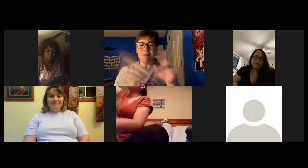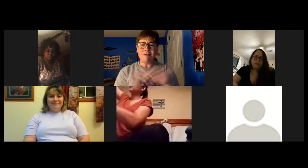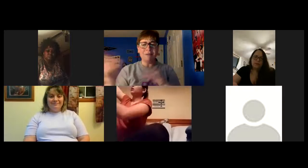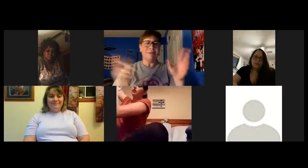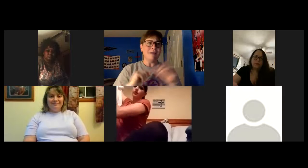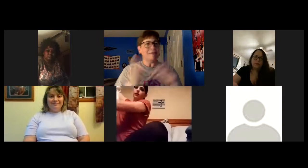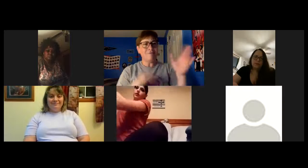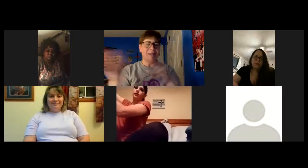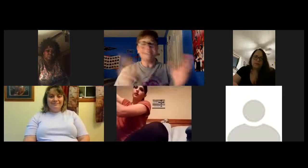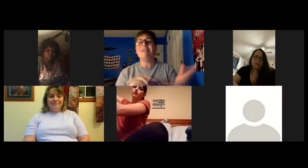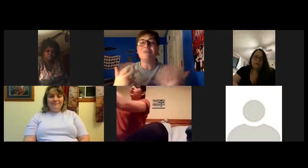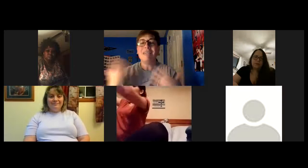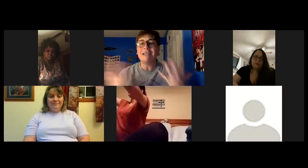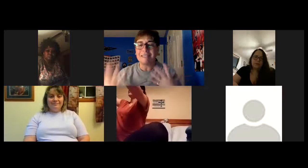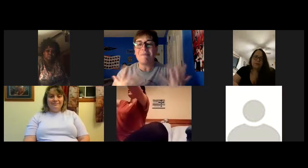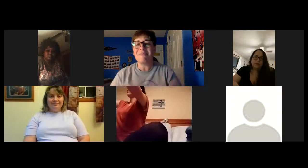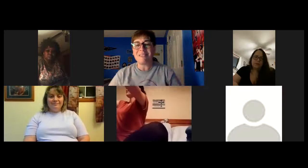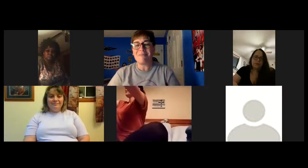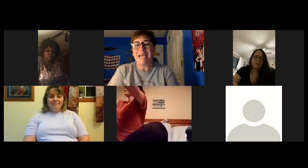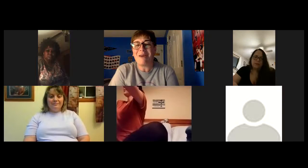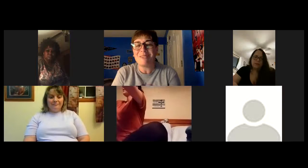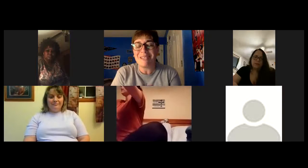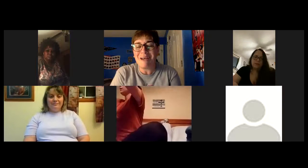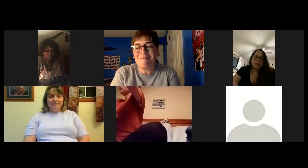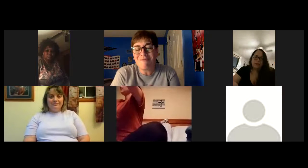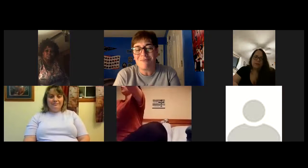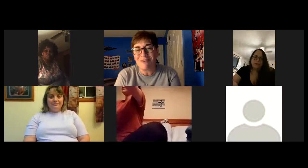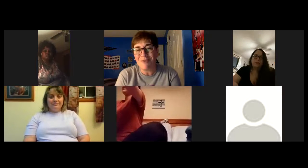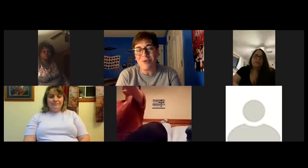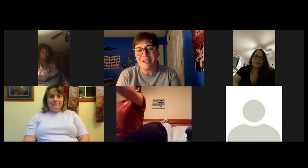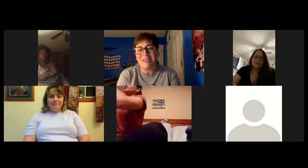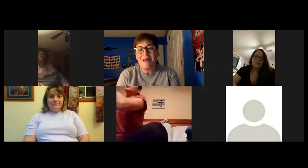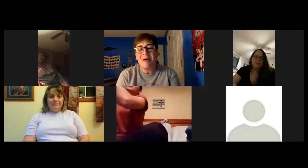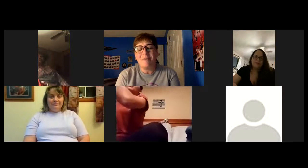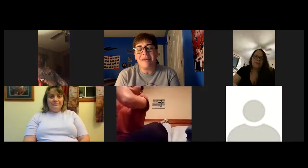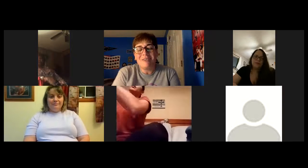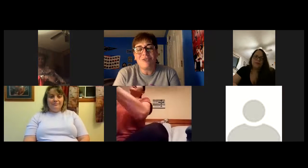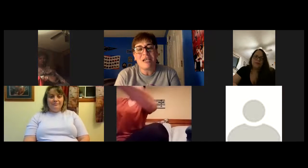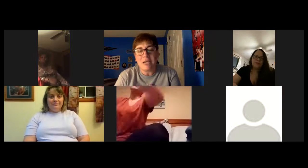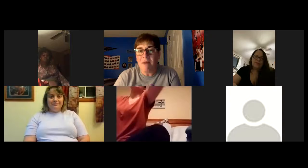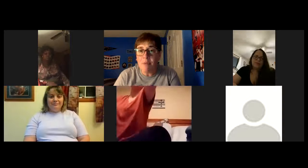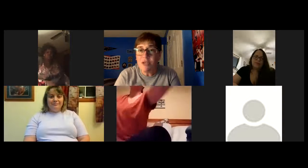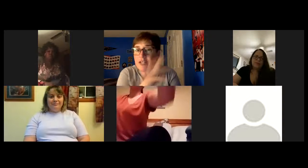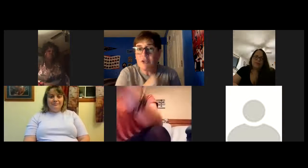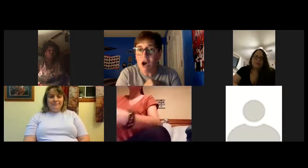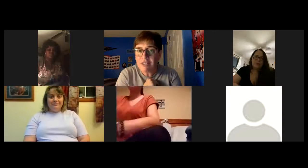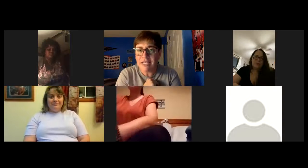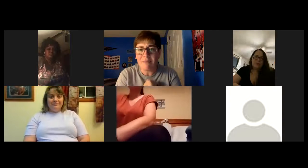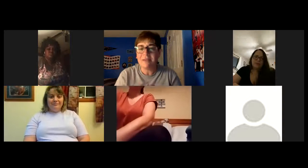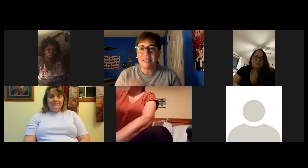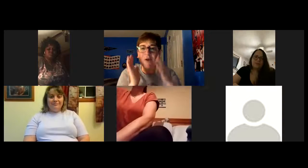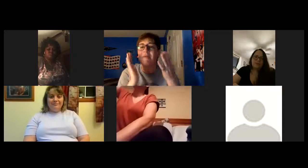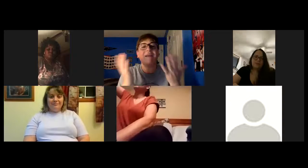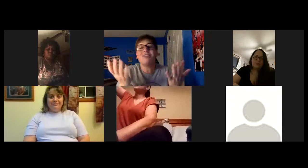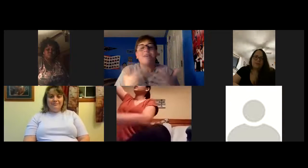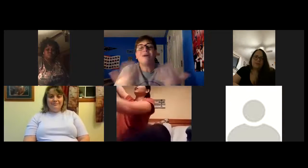get, you'd get some sounds from different ones. But yeah, so Jake's like, Mom, you need to go talk to them.